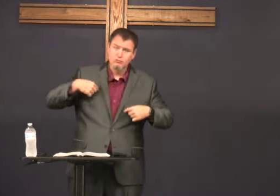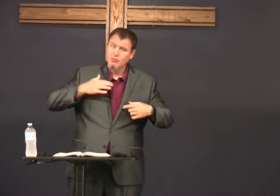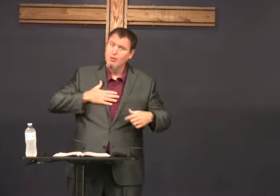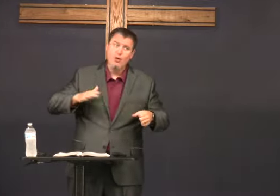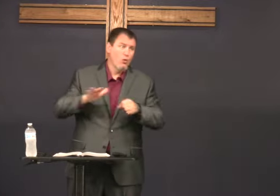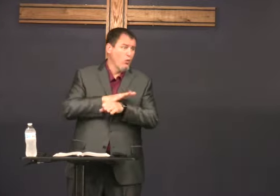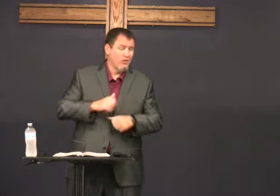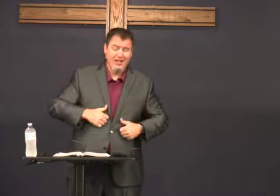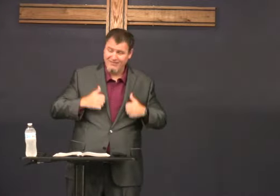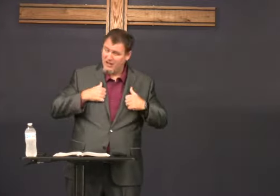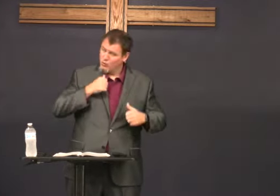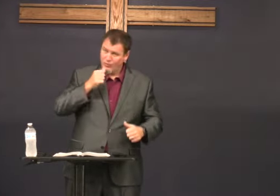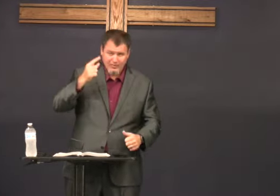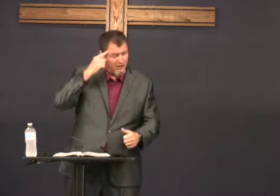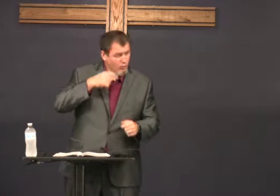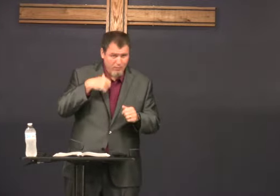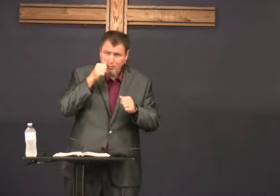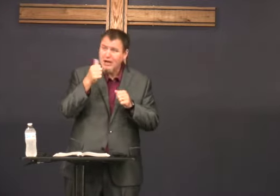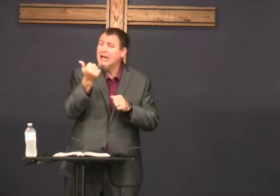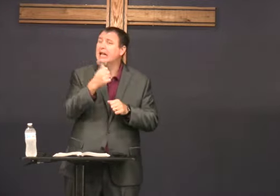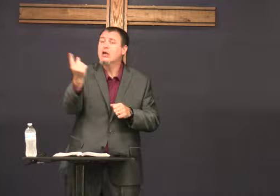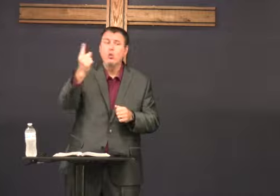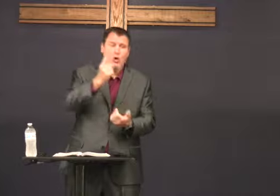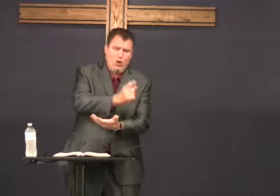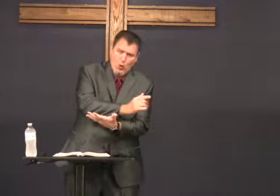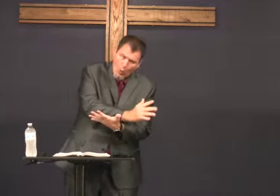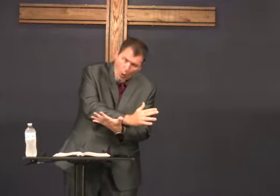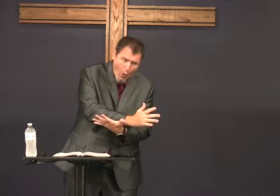in church, my whole life, I don't remember